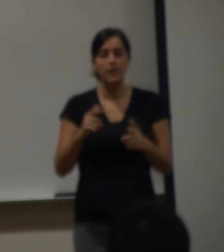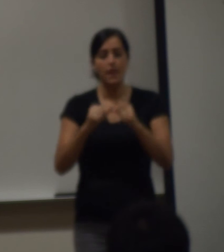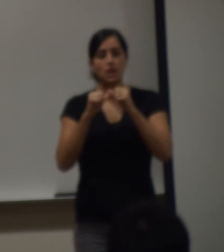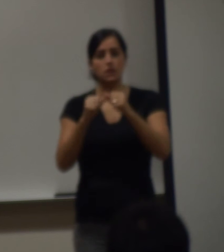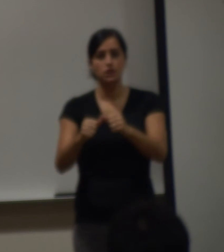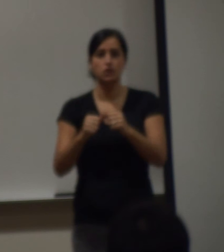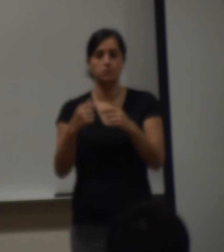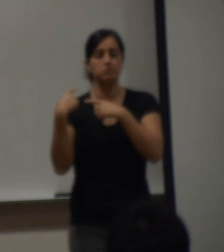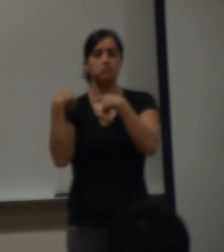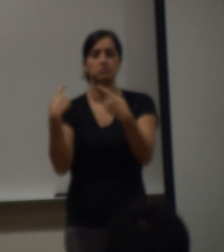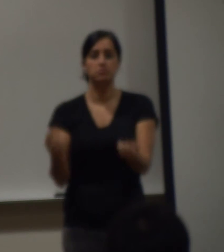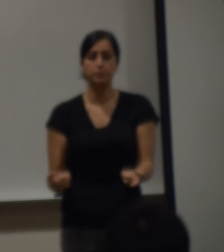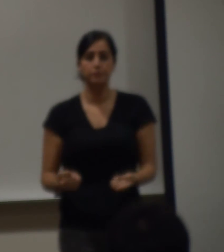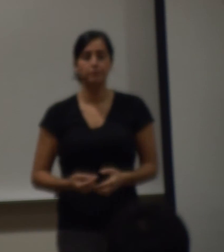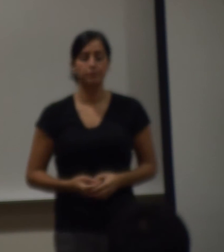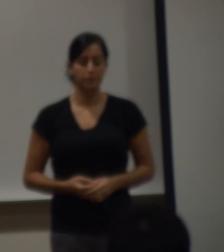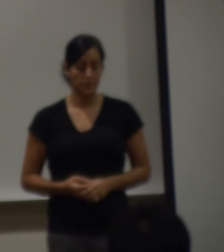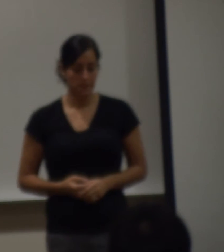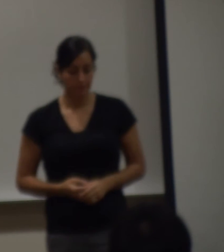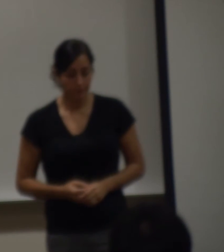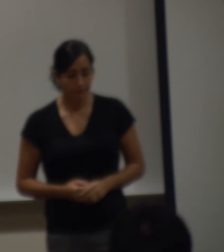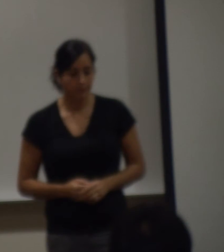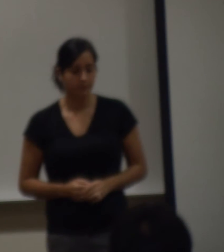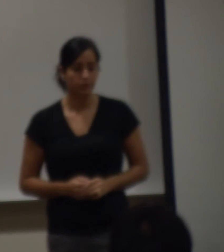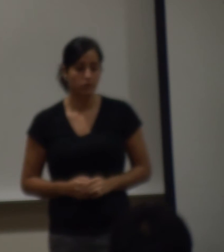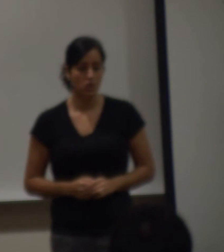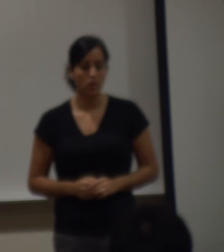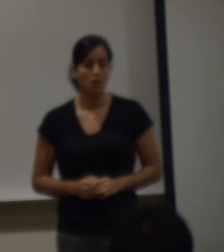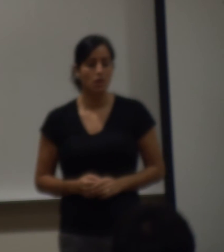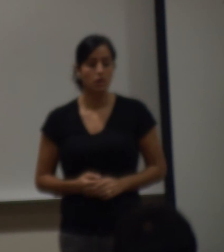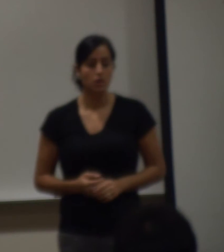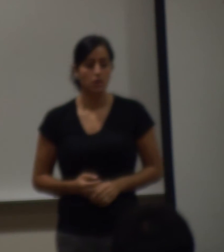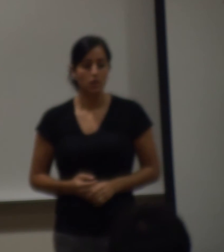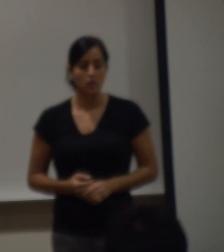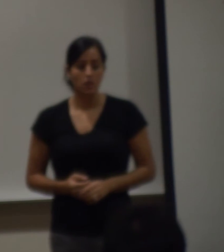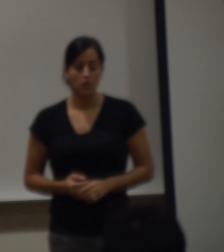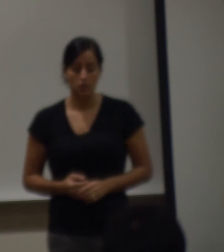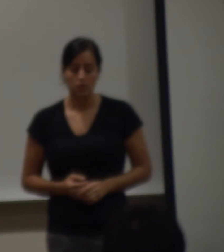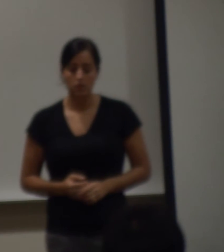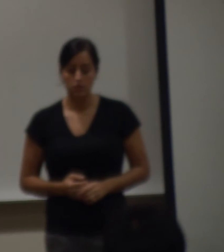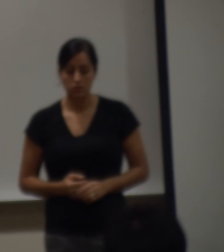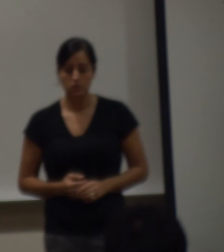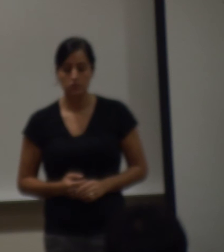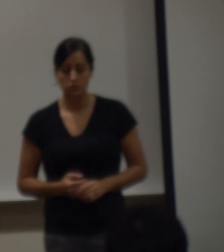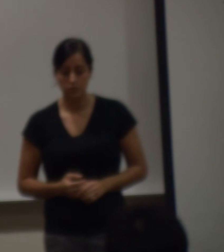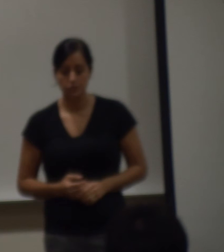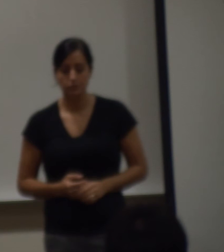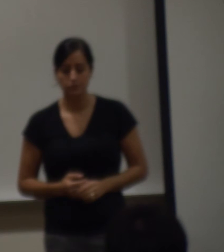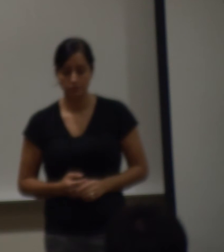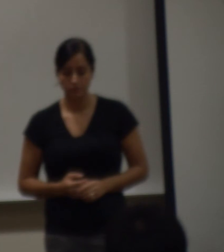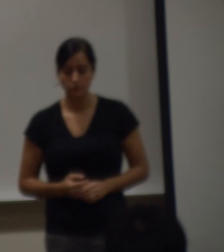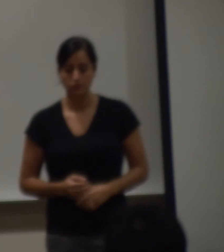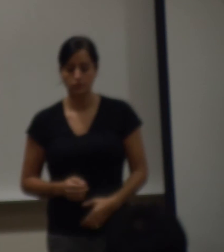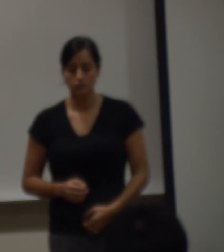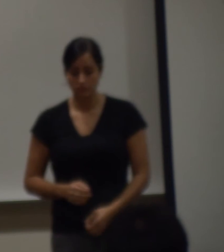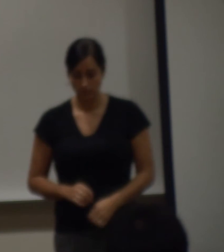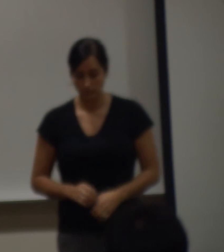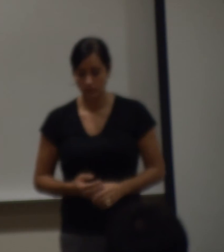day. So Ron recently gave a speech and had a table in a